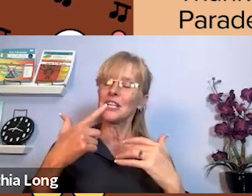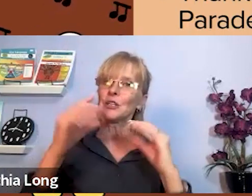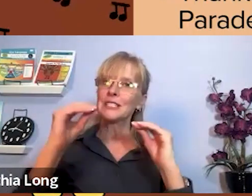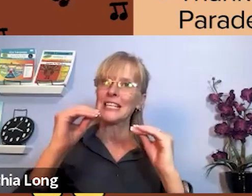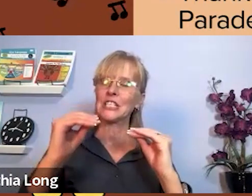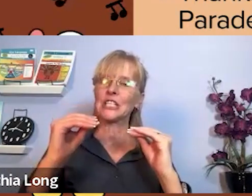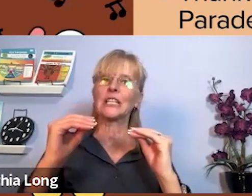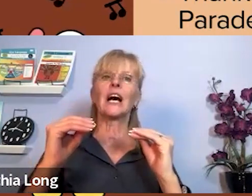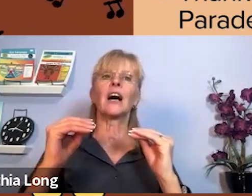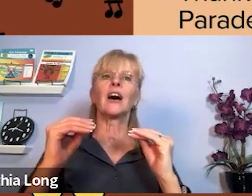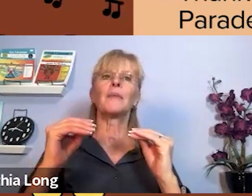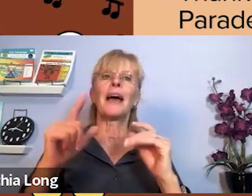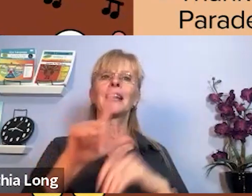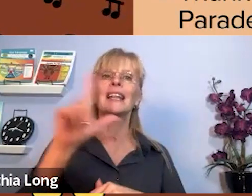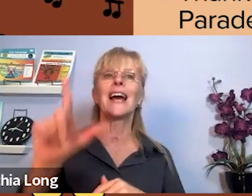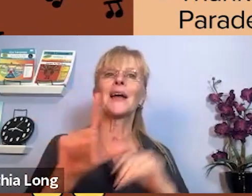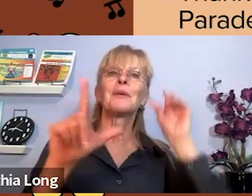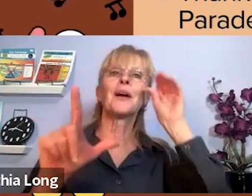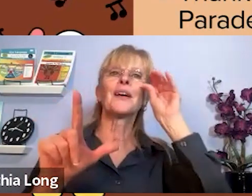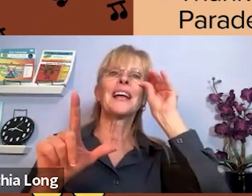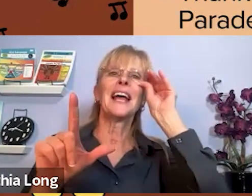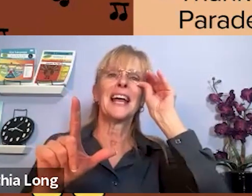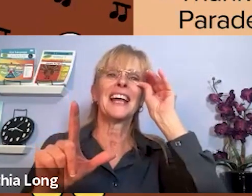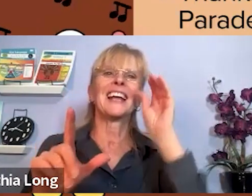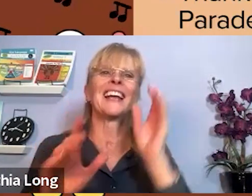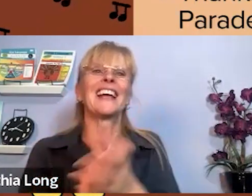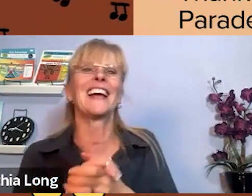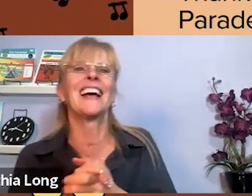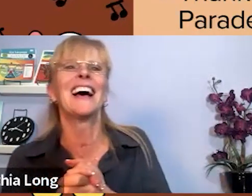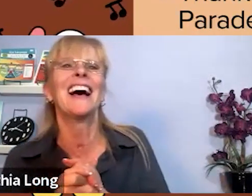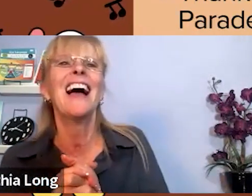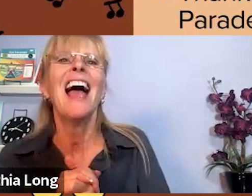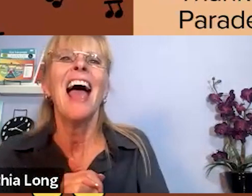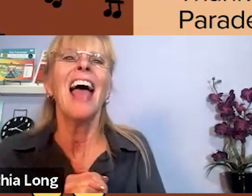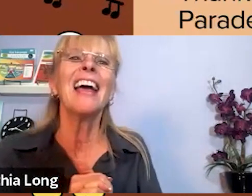I'm sitting here teaching at a library